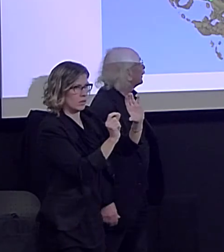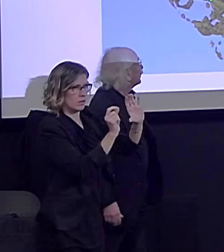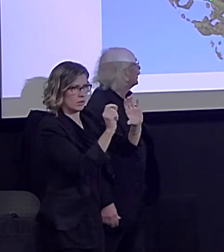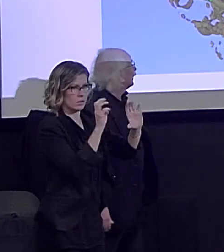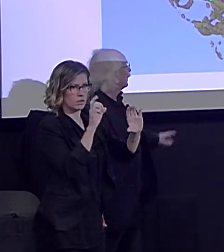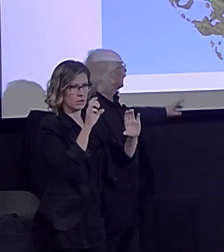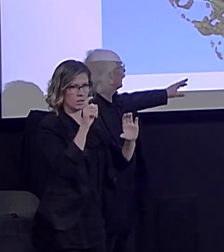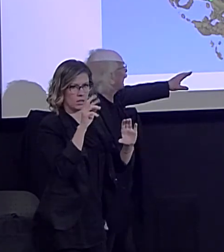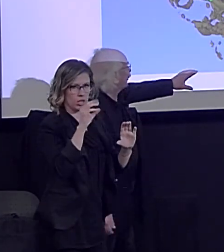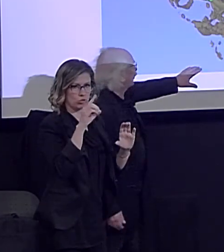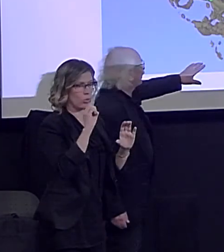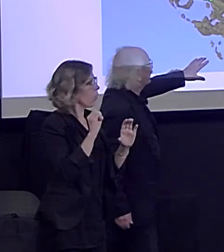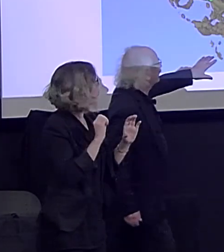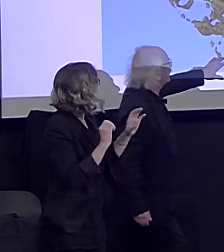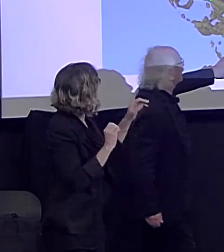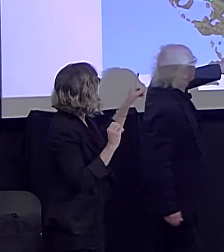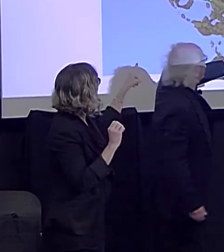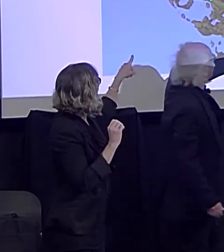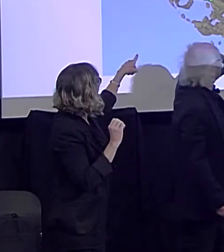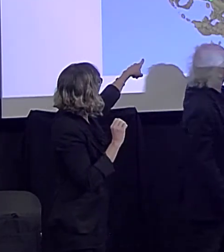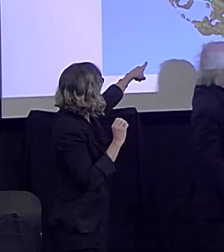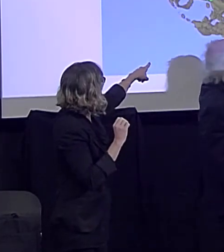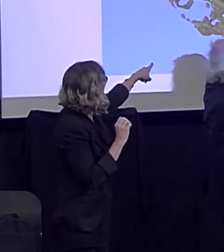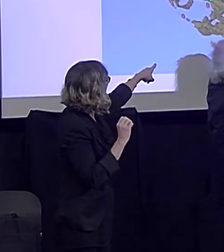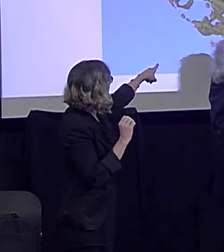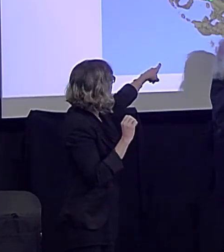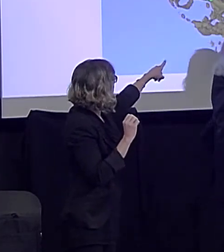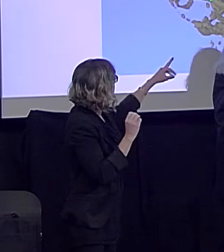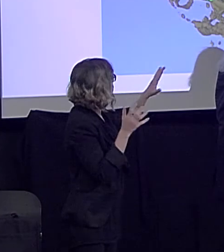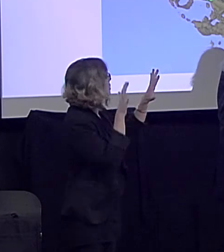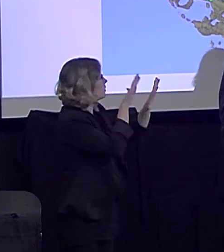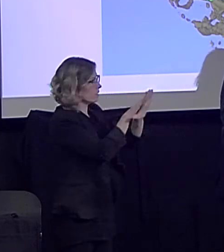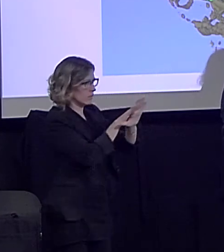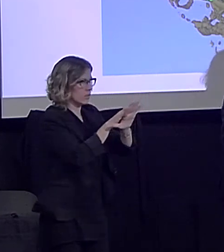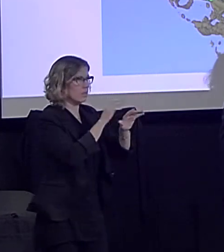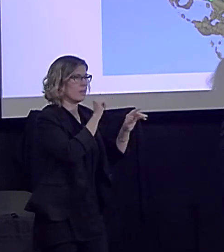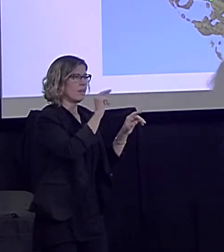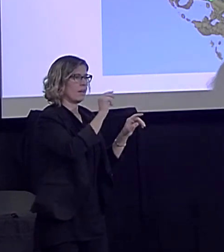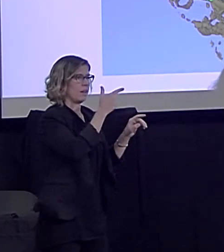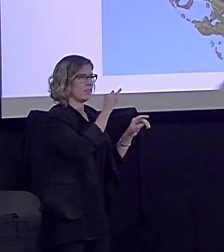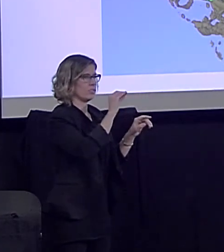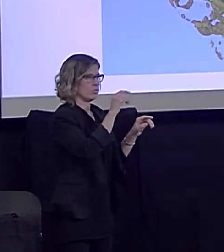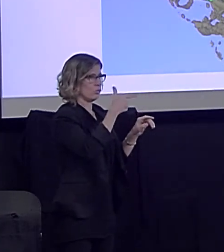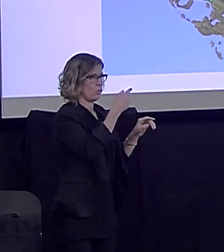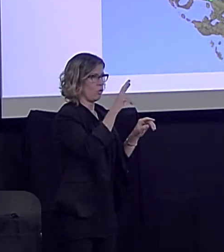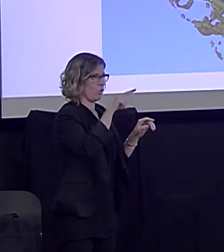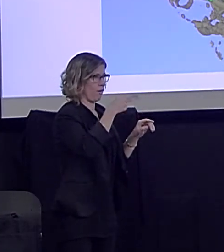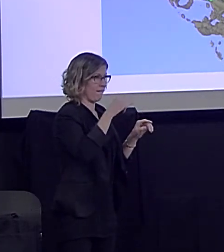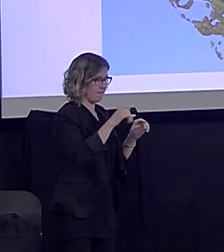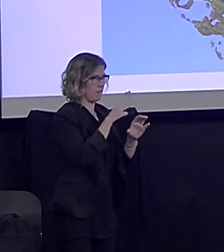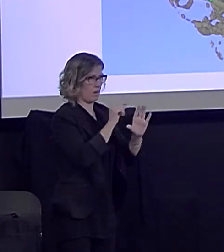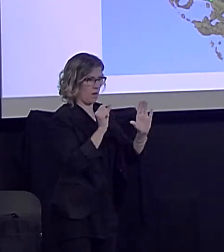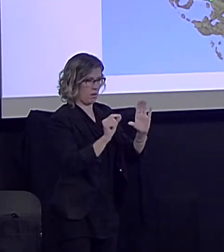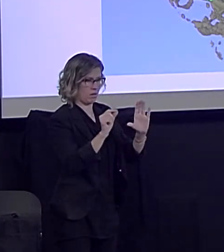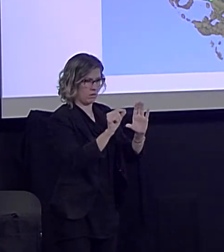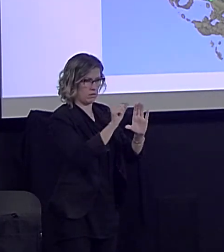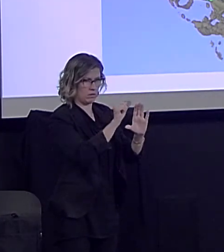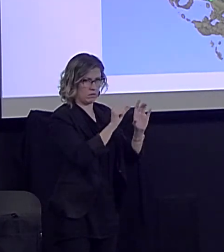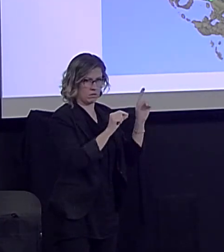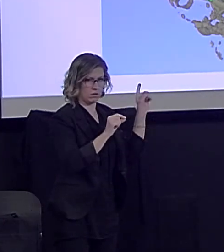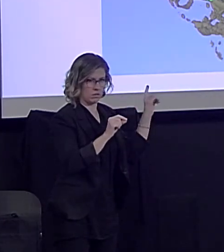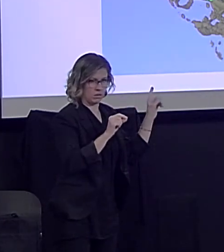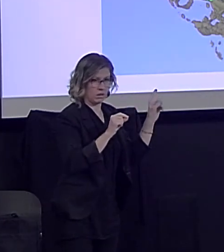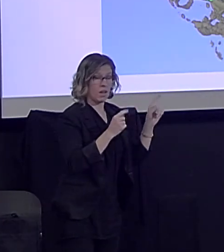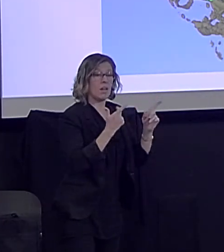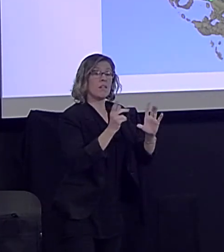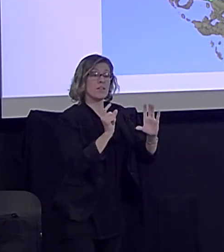Here it's a picture. That's angiography, and that's the electrode inserted in that. Well, you do that, and then